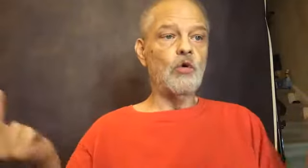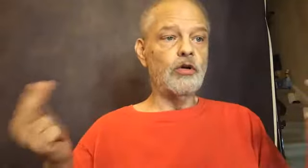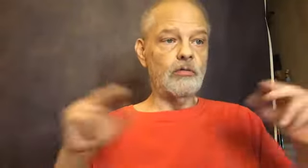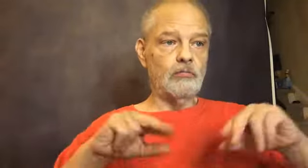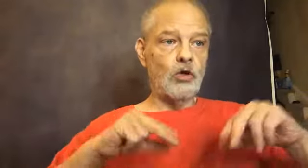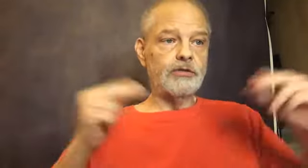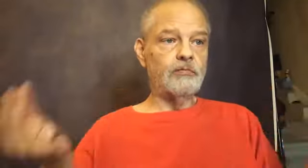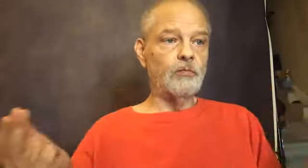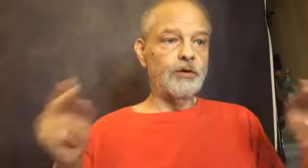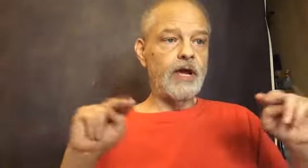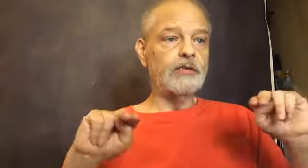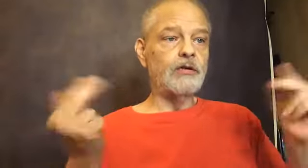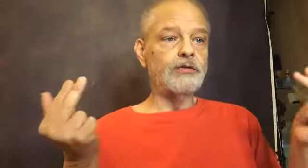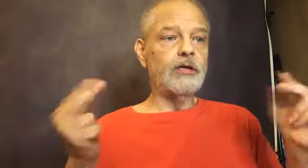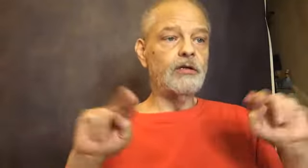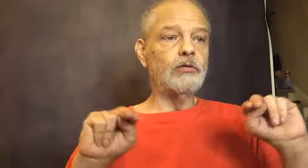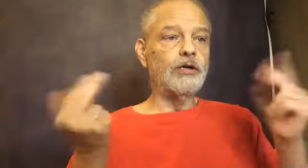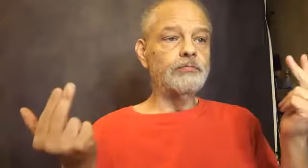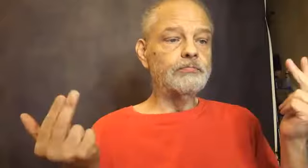outward motion with your hands also, no good.